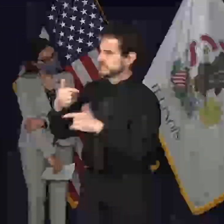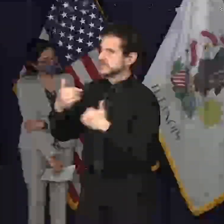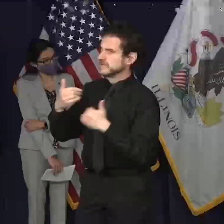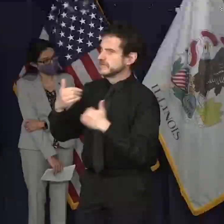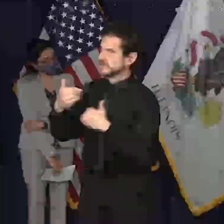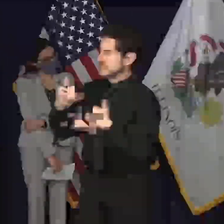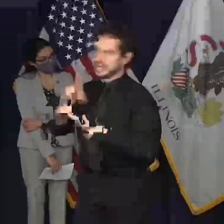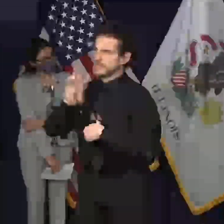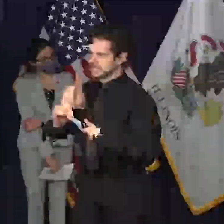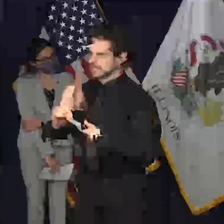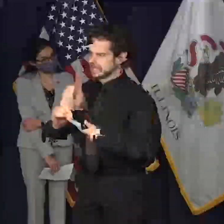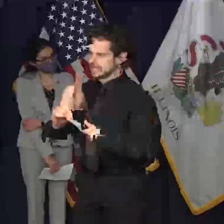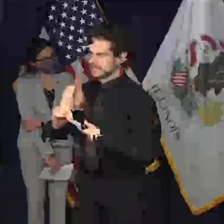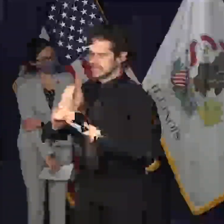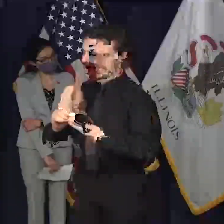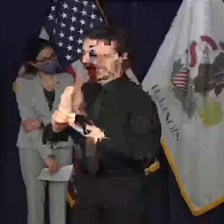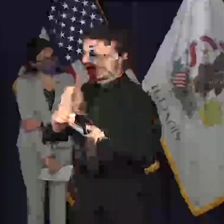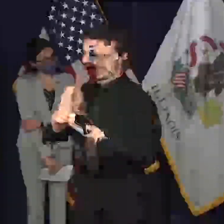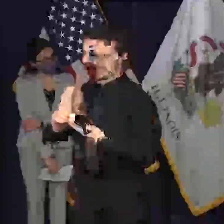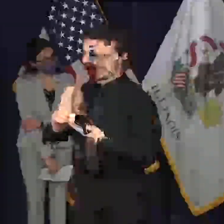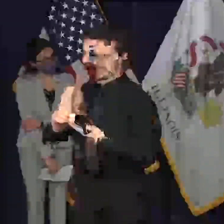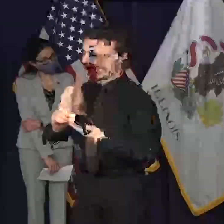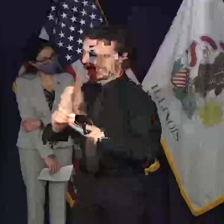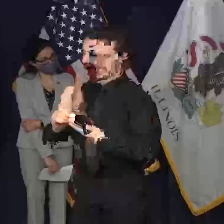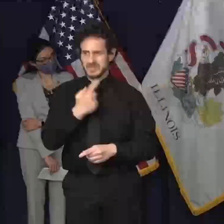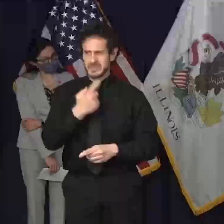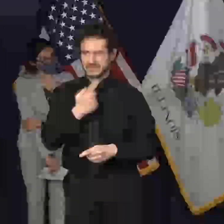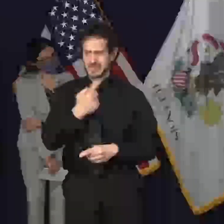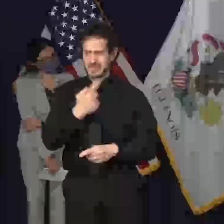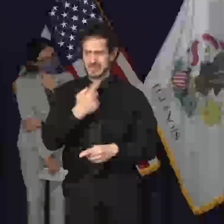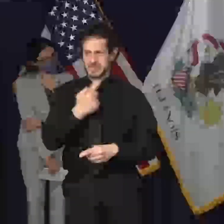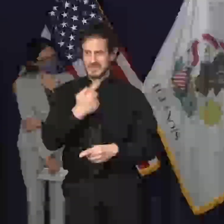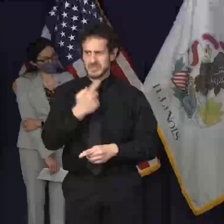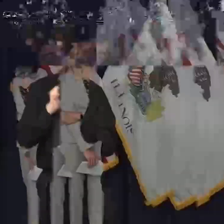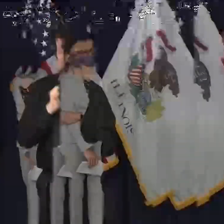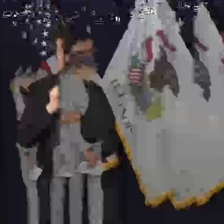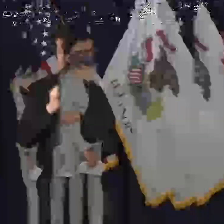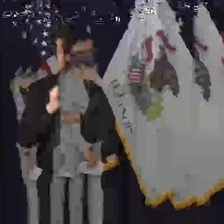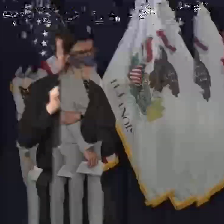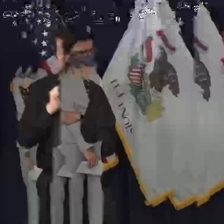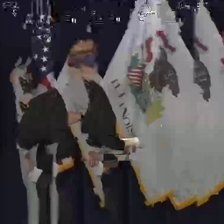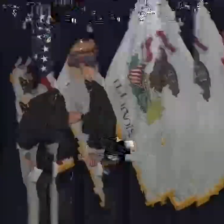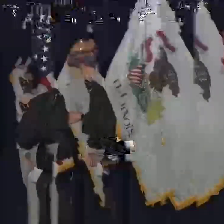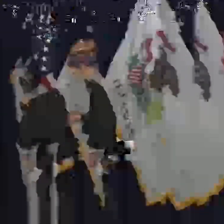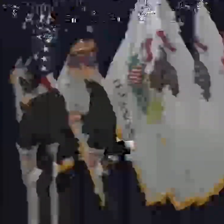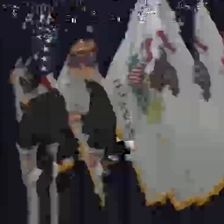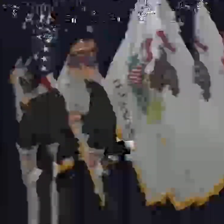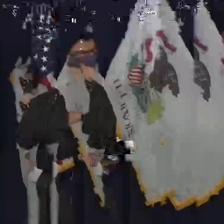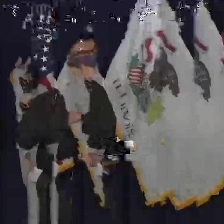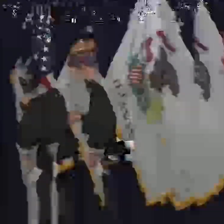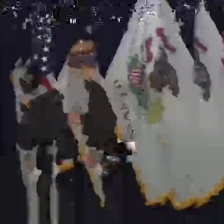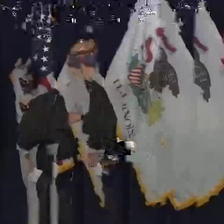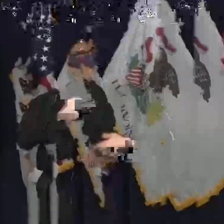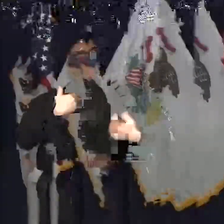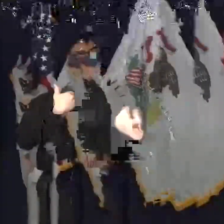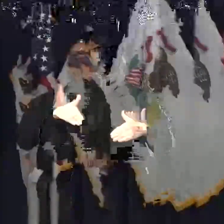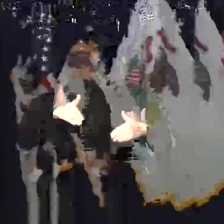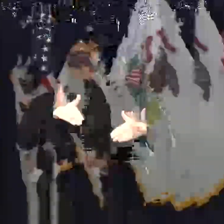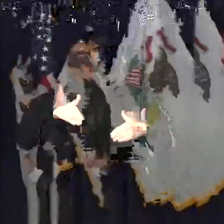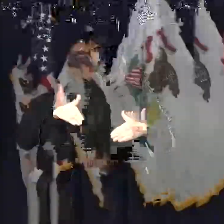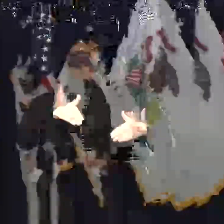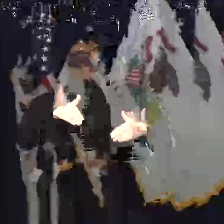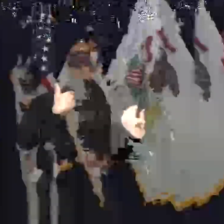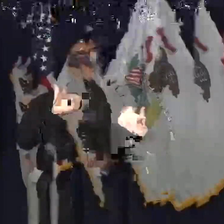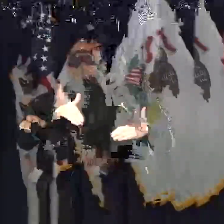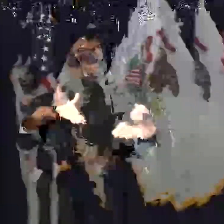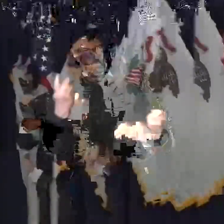Thank you for that question. So, of course, IDPH is the repertoire of a lot of information, and the